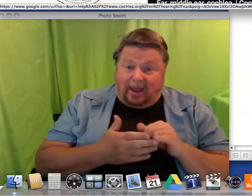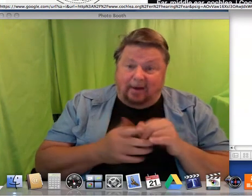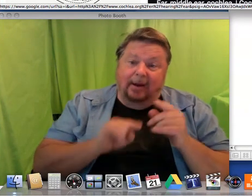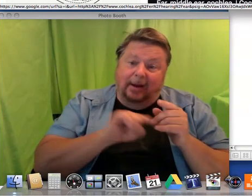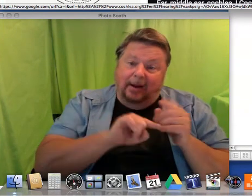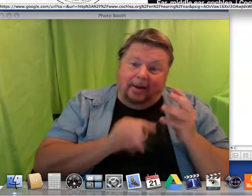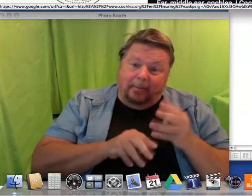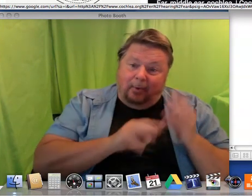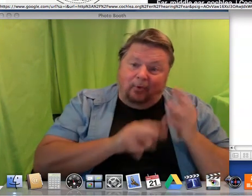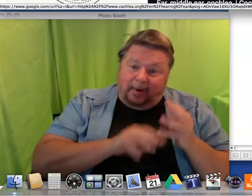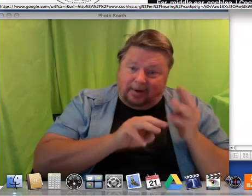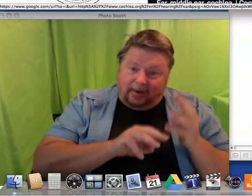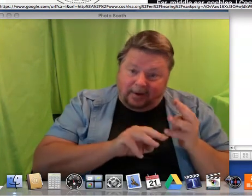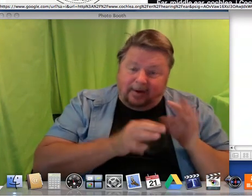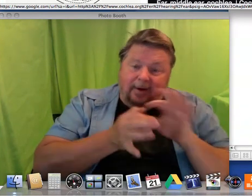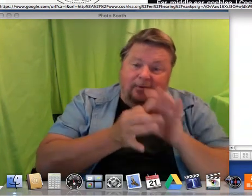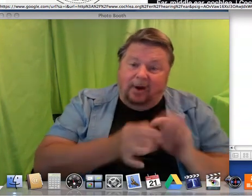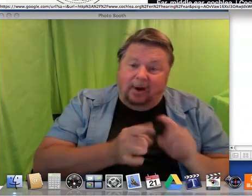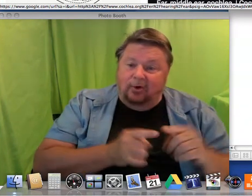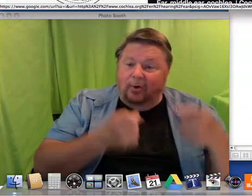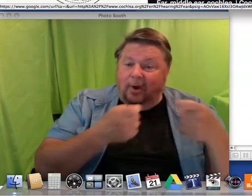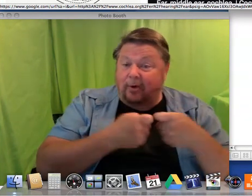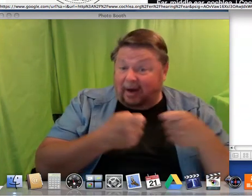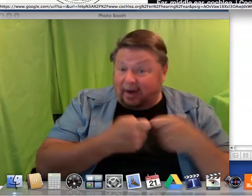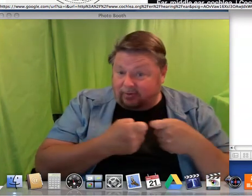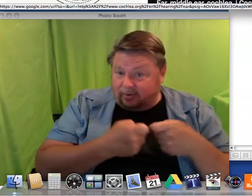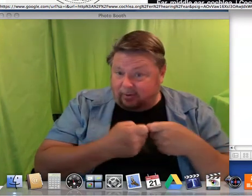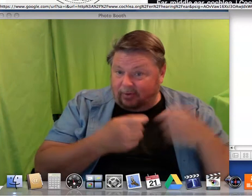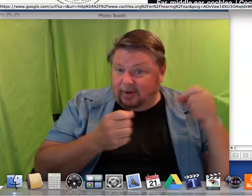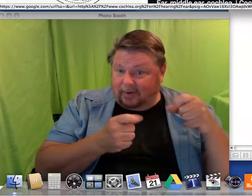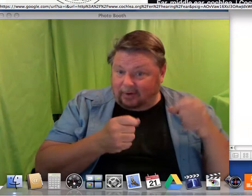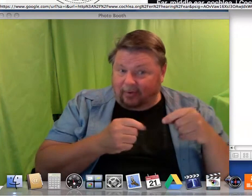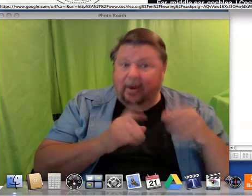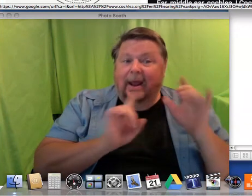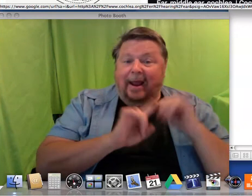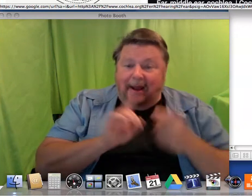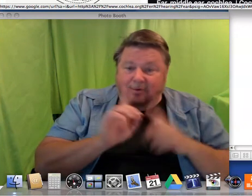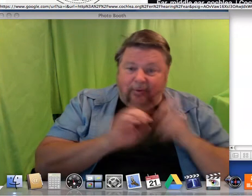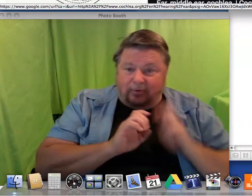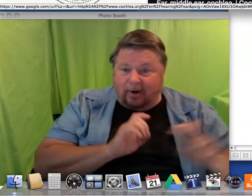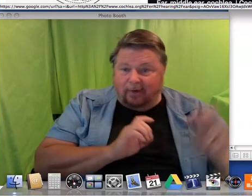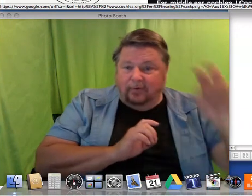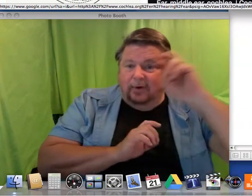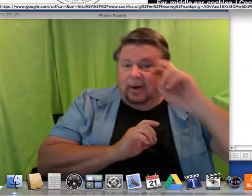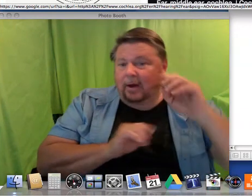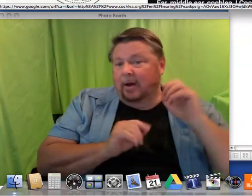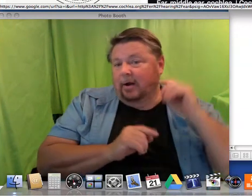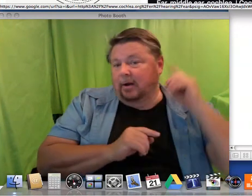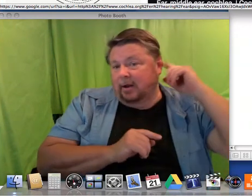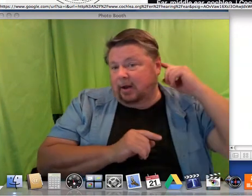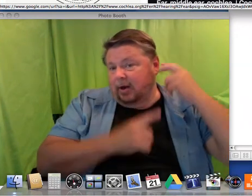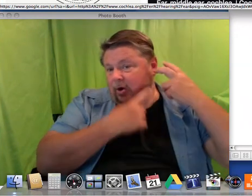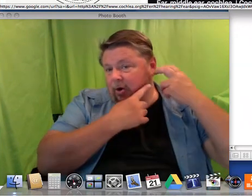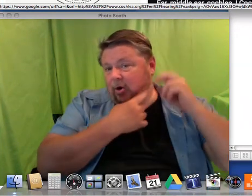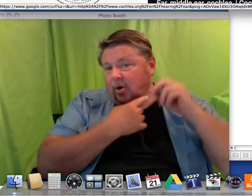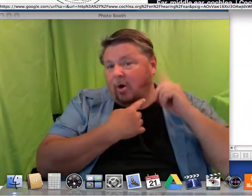that movement relates to now an electrical signal, and that's what travels on